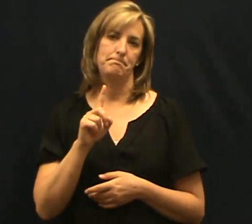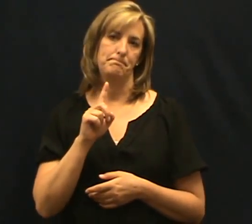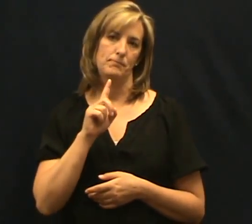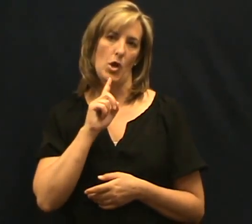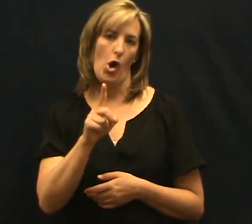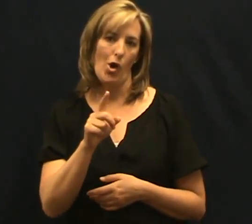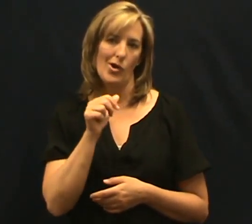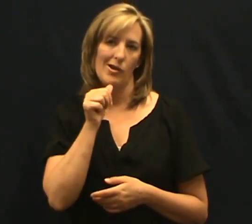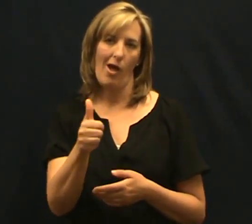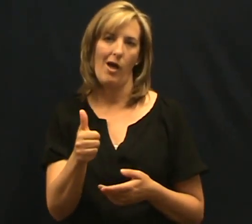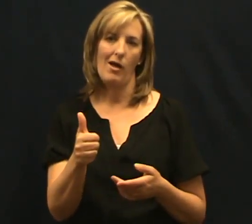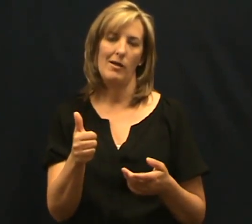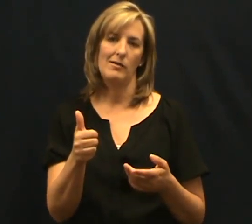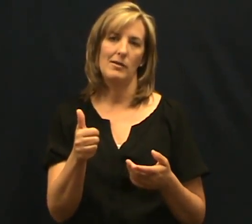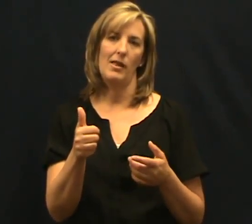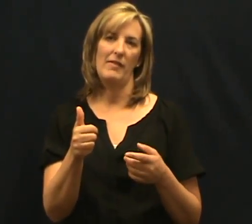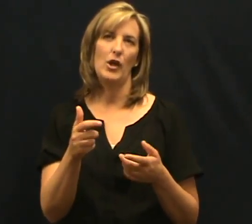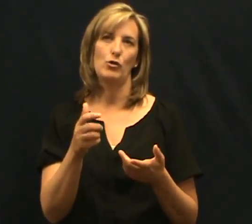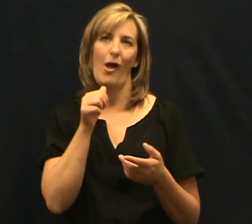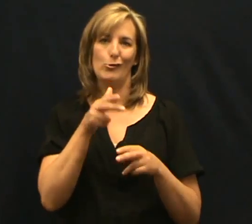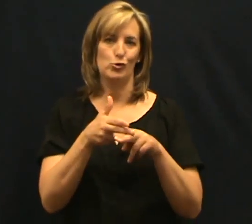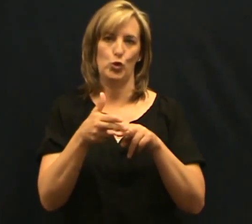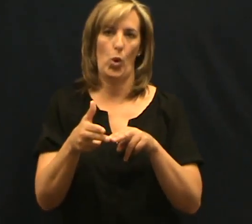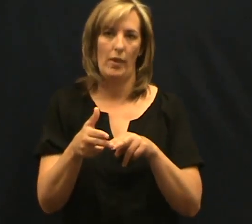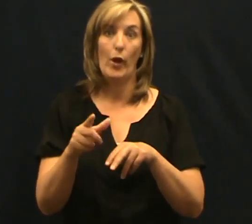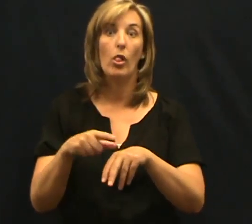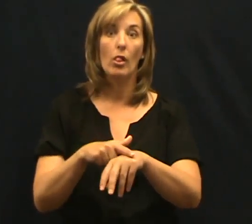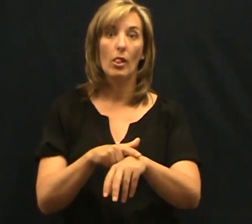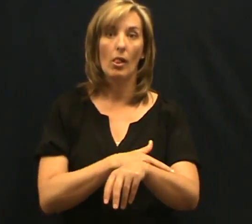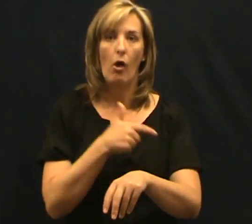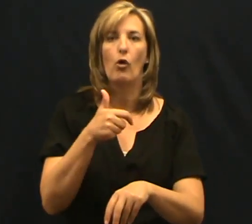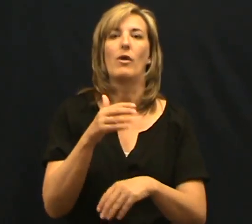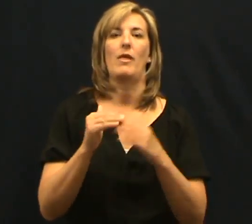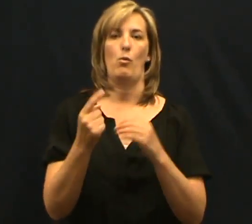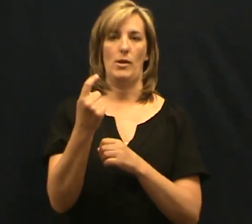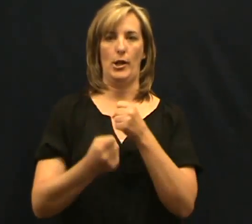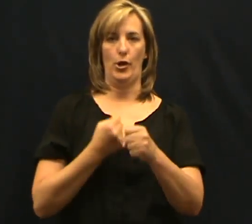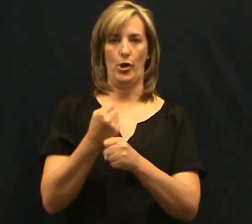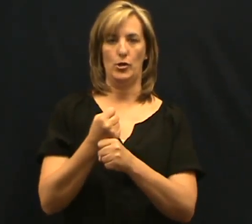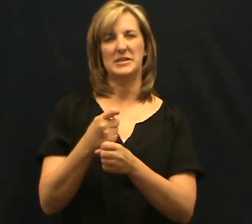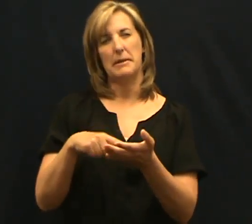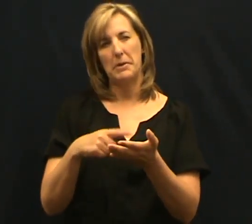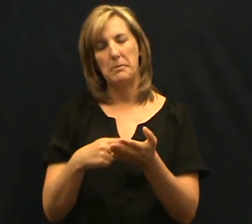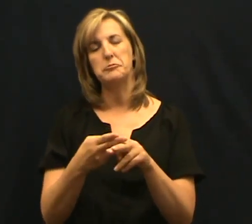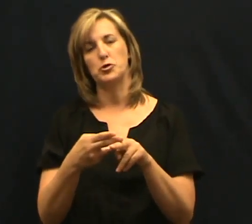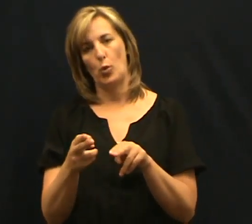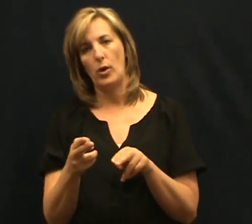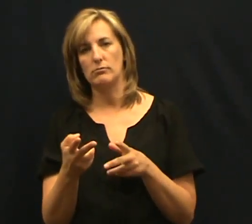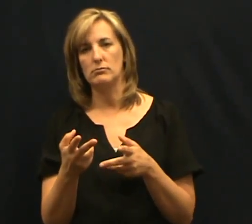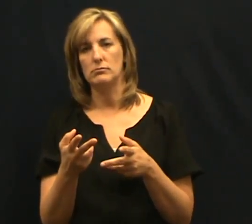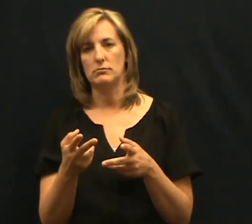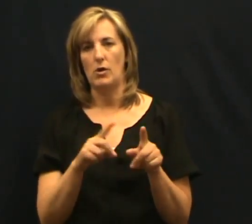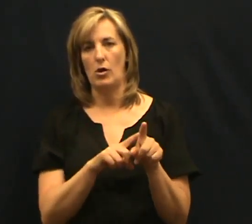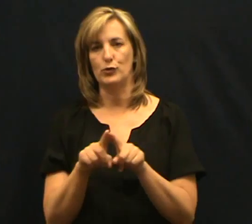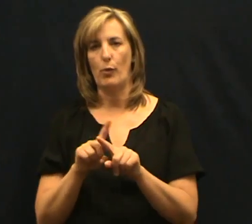non-current, in other words, longer term than just 1 year. And sometimes you could have short-term notes payable as well, but that's a liability in your